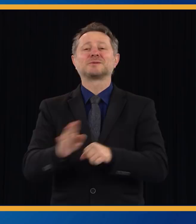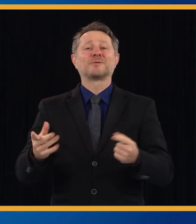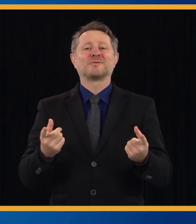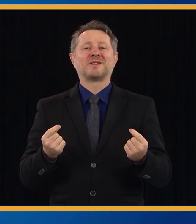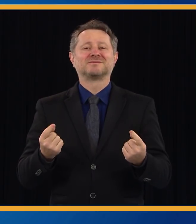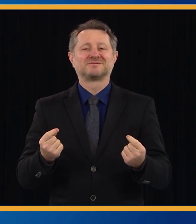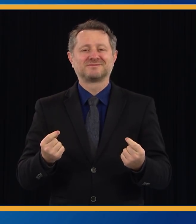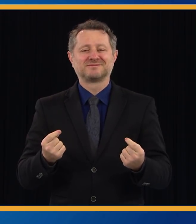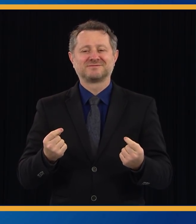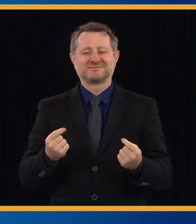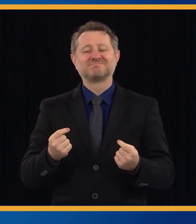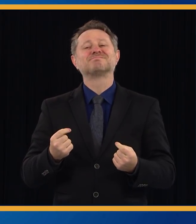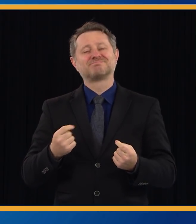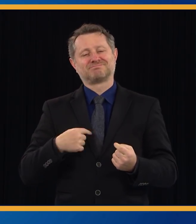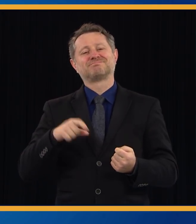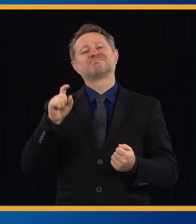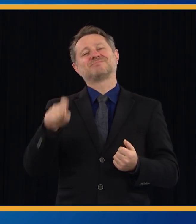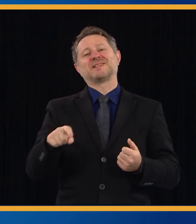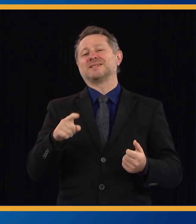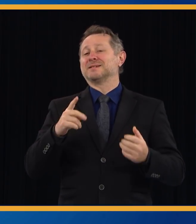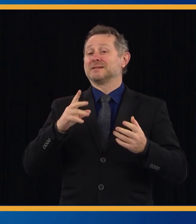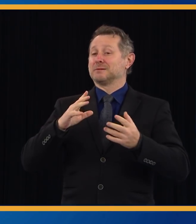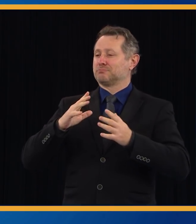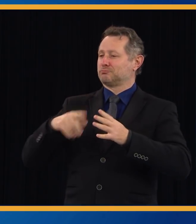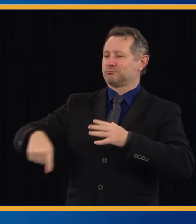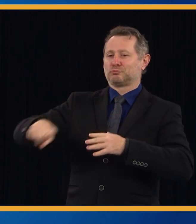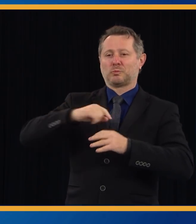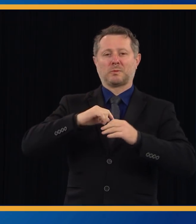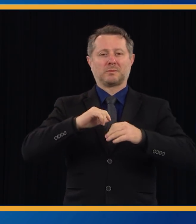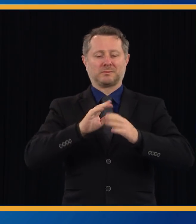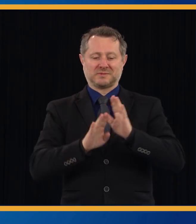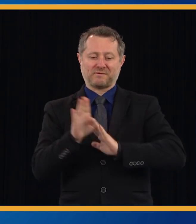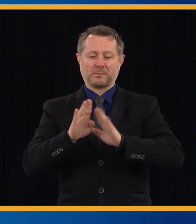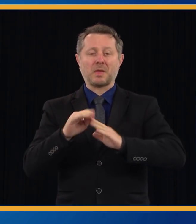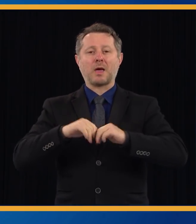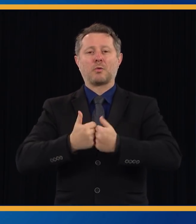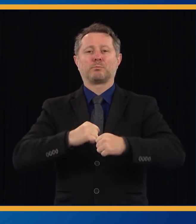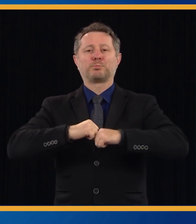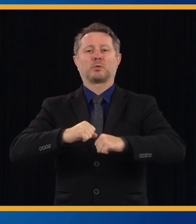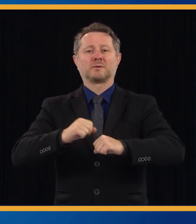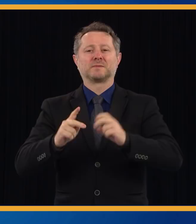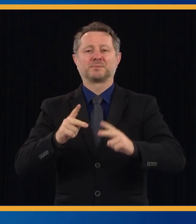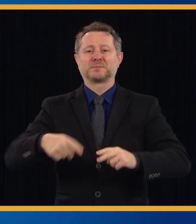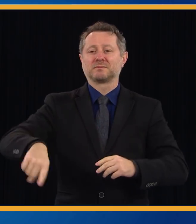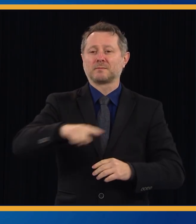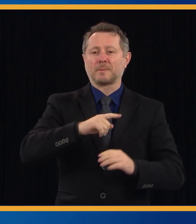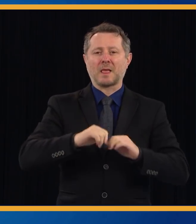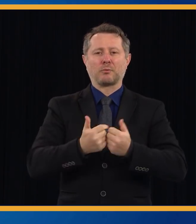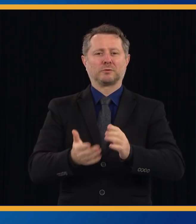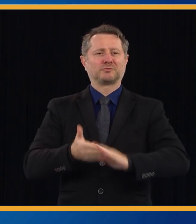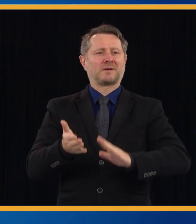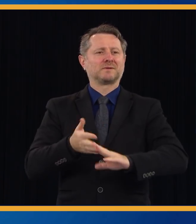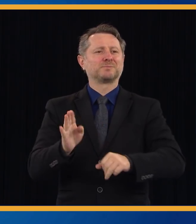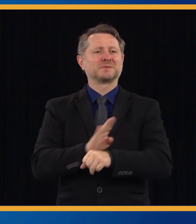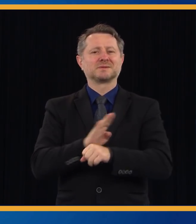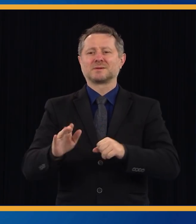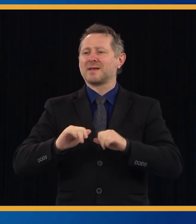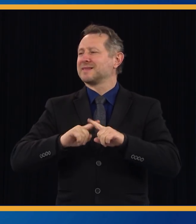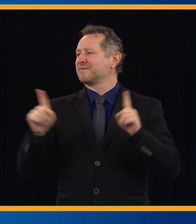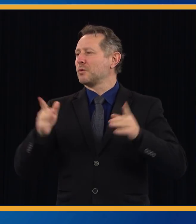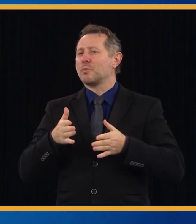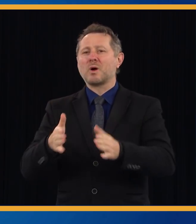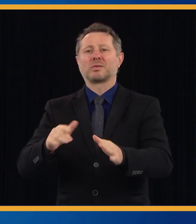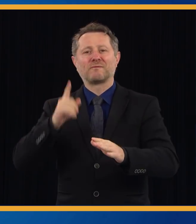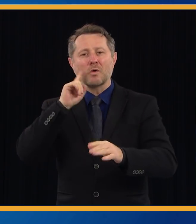terms of people. How are you going to protect your people? What are you going to be doing differently with your employees? Your